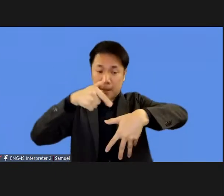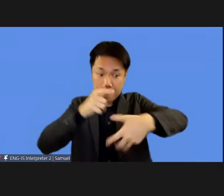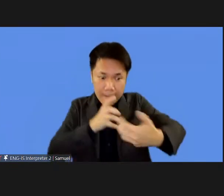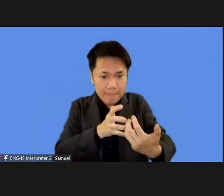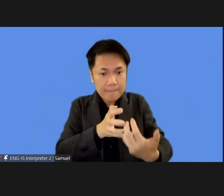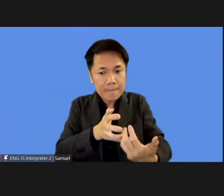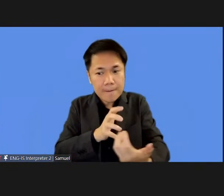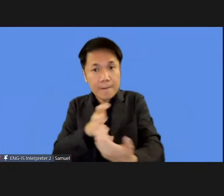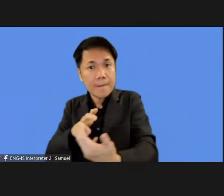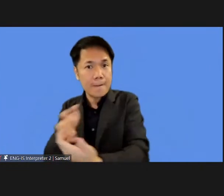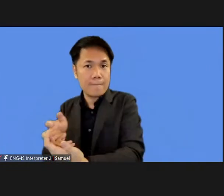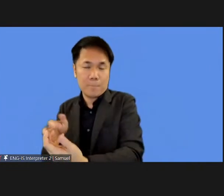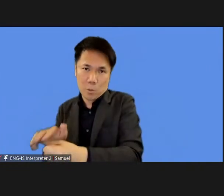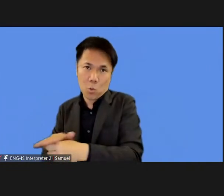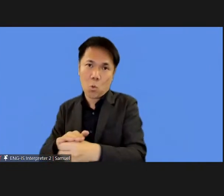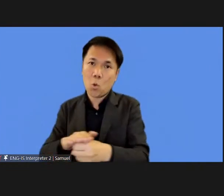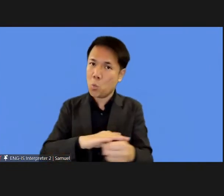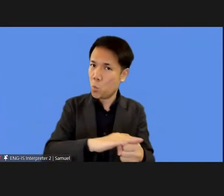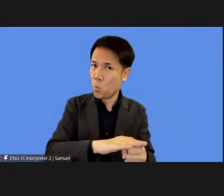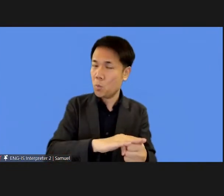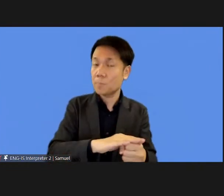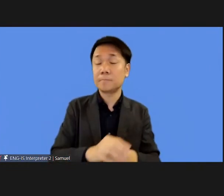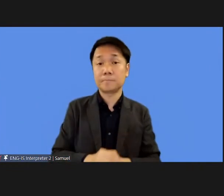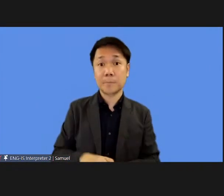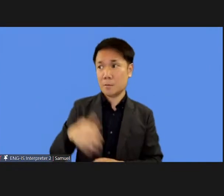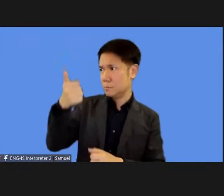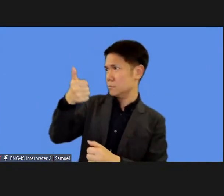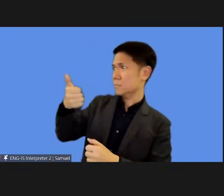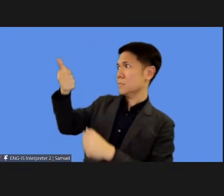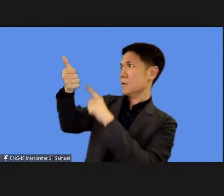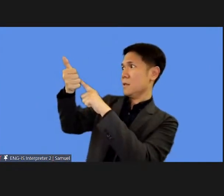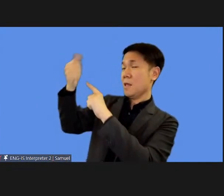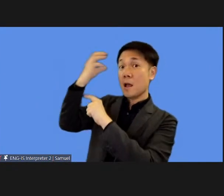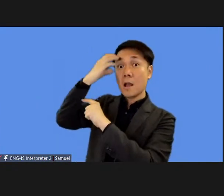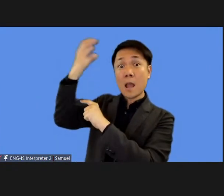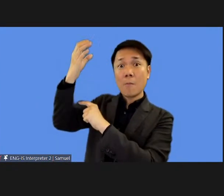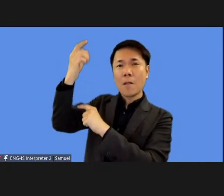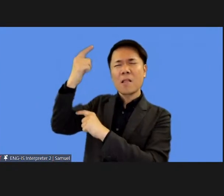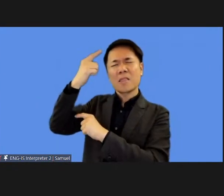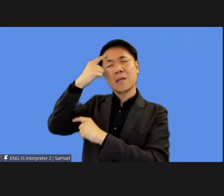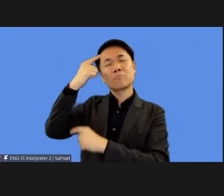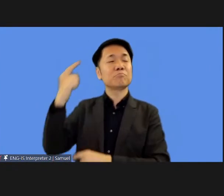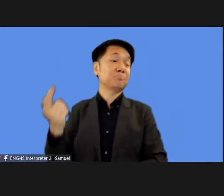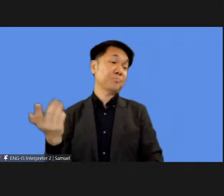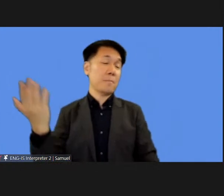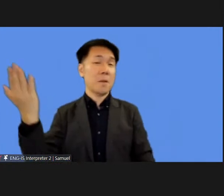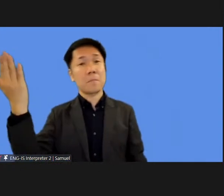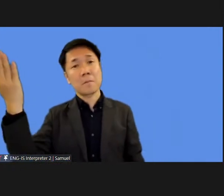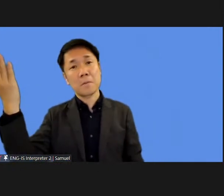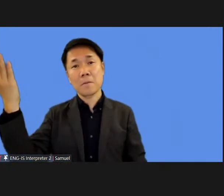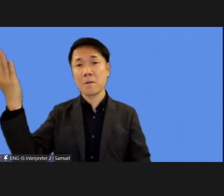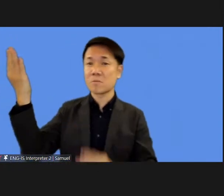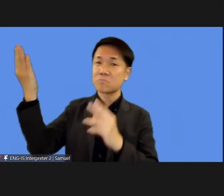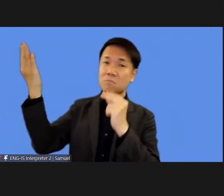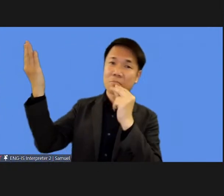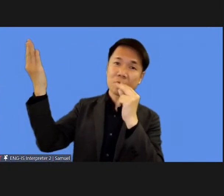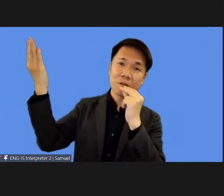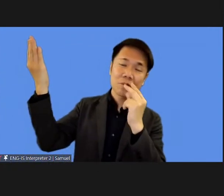for the governments to move from the mindset of lip service, to